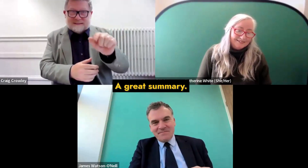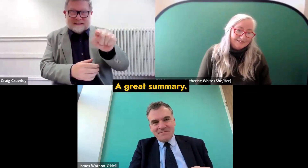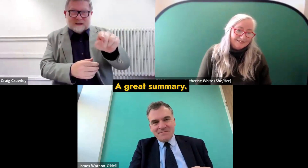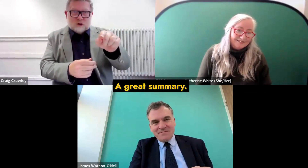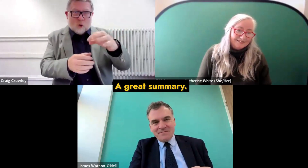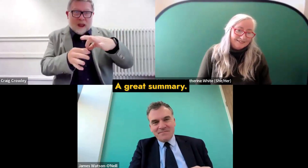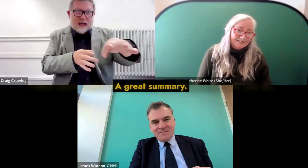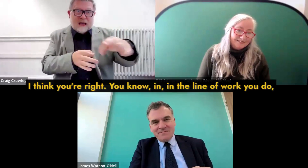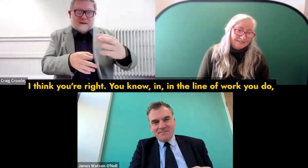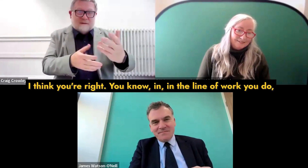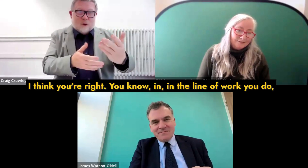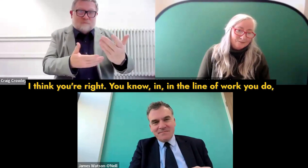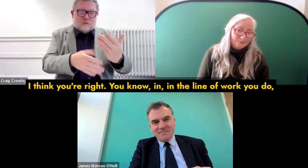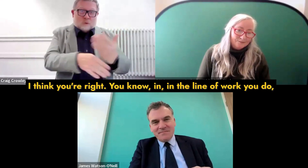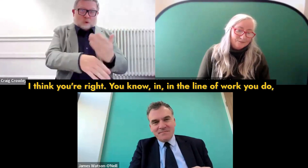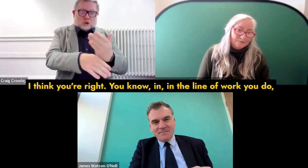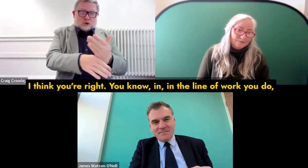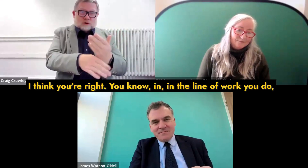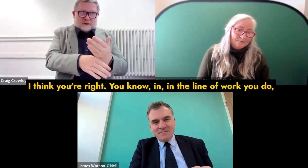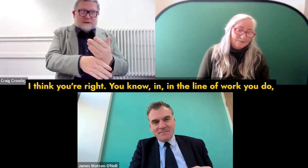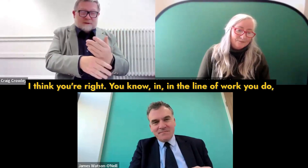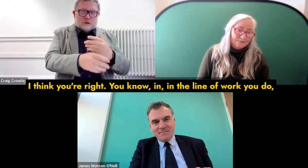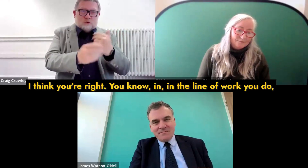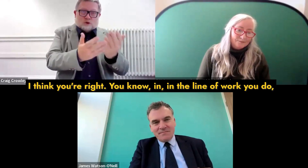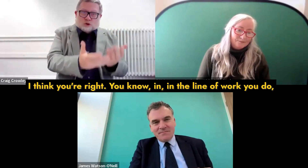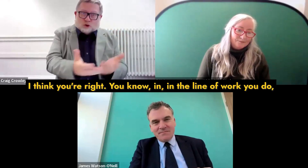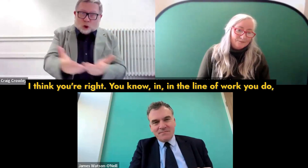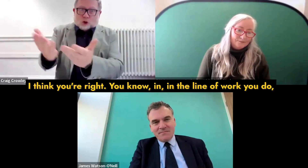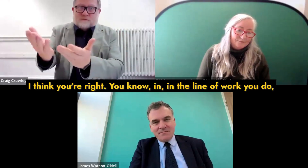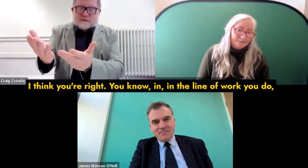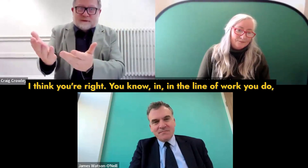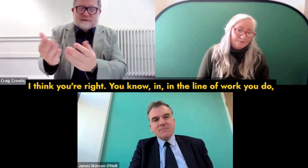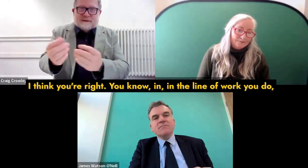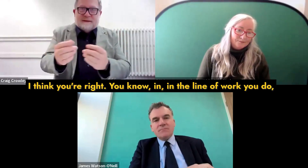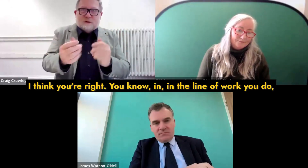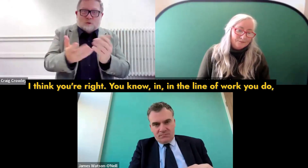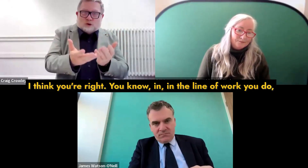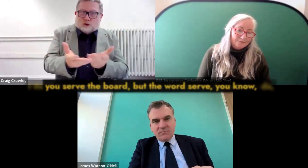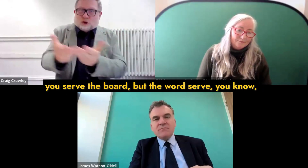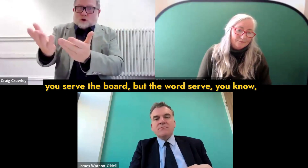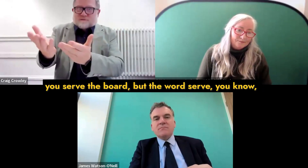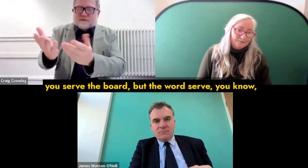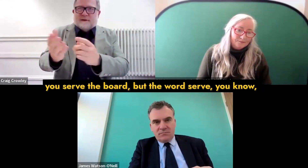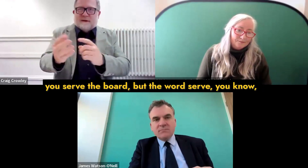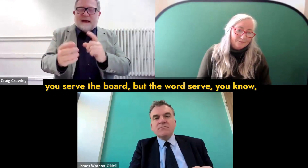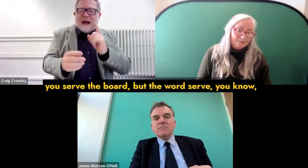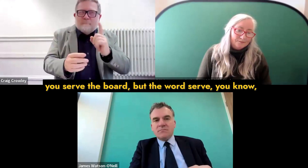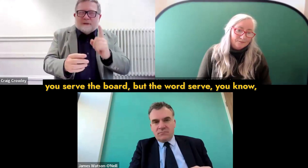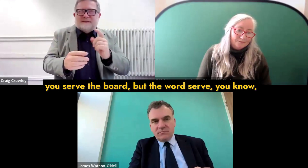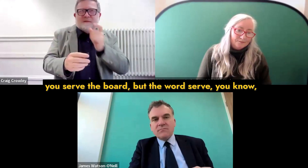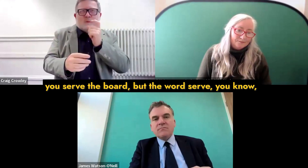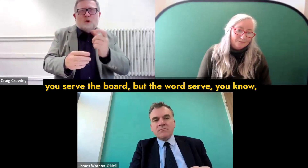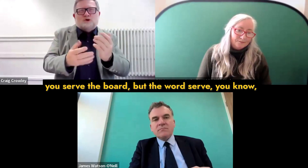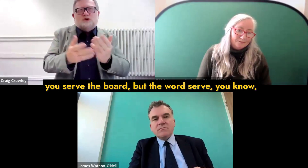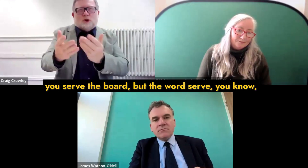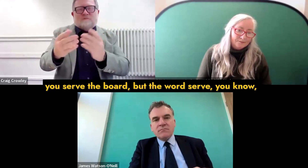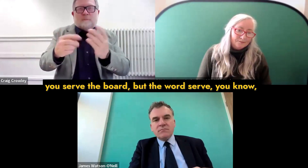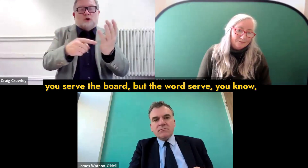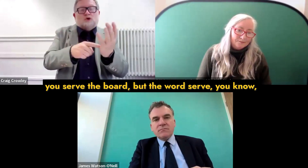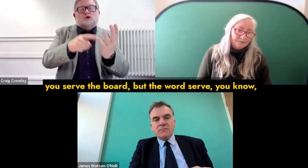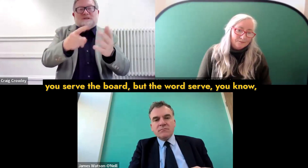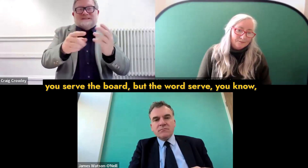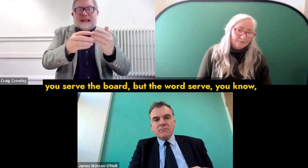great summary. I think you're right. In the line of work you serve the